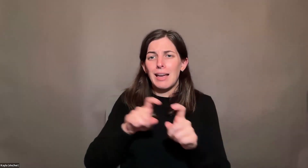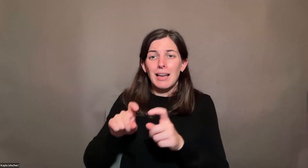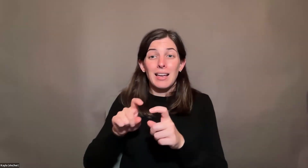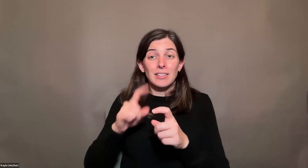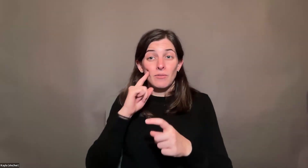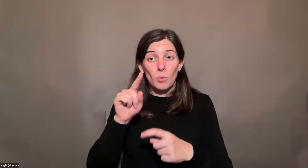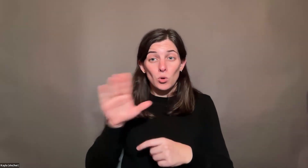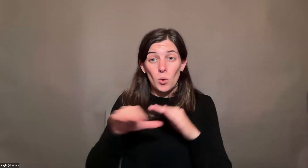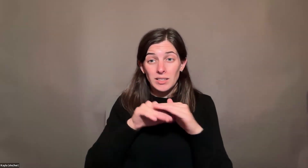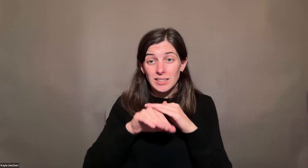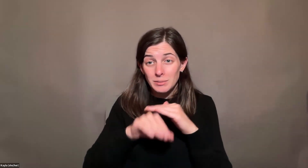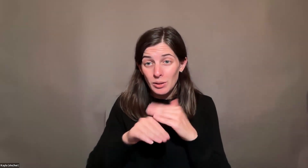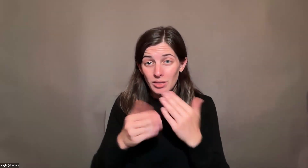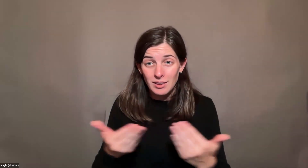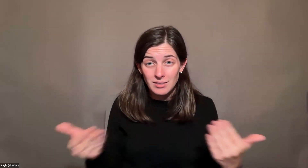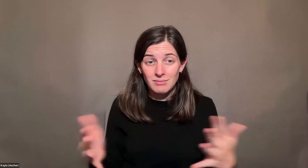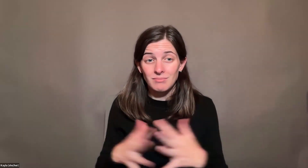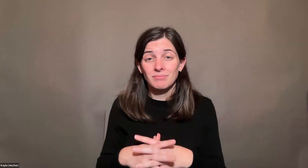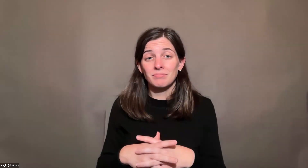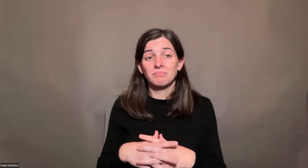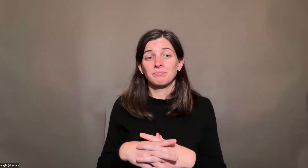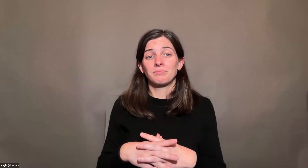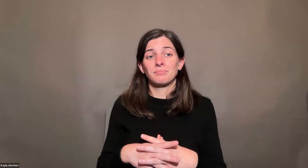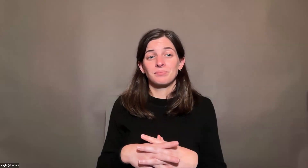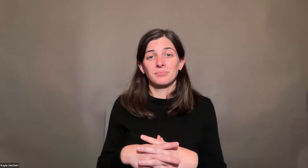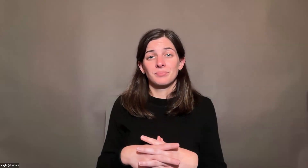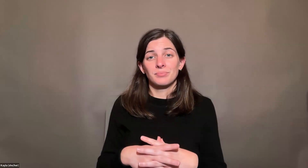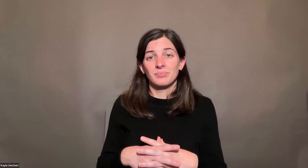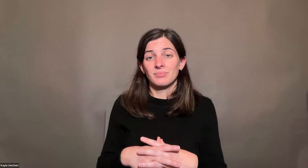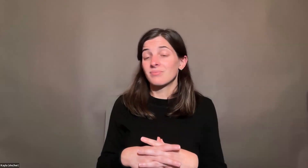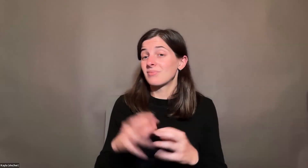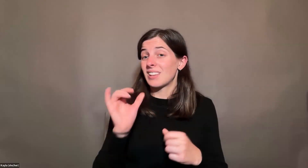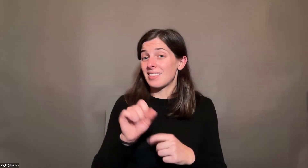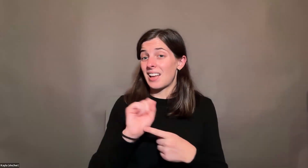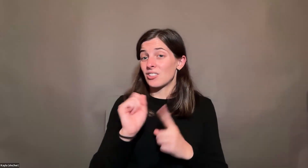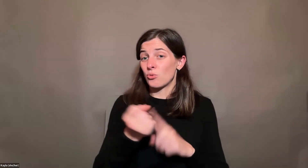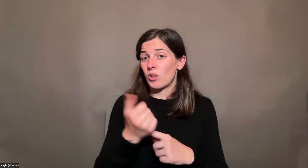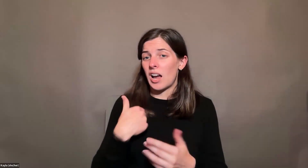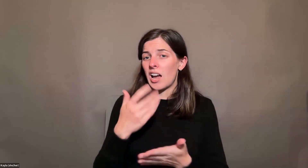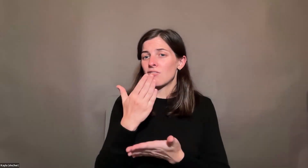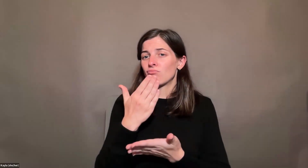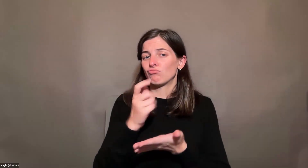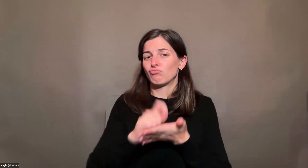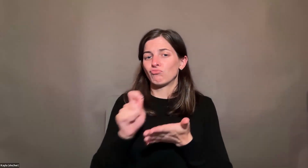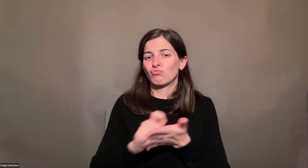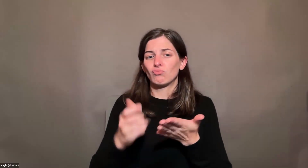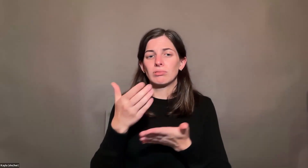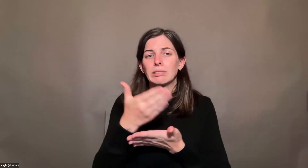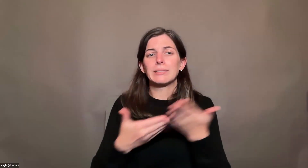accessible things. So in this case I write some coverage which is render without crashing, event